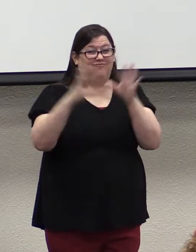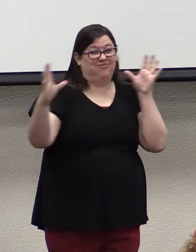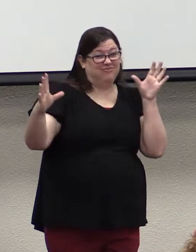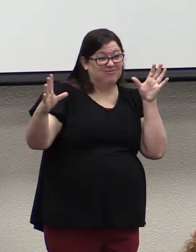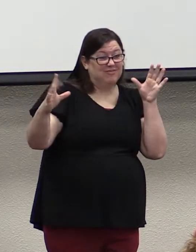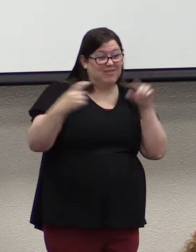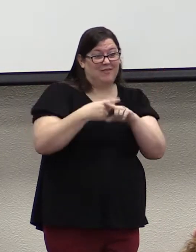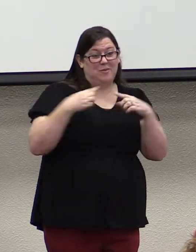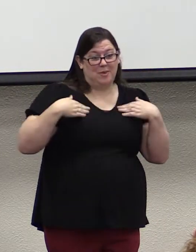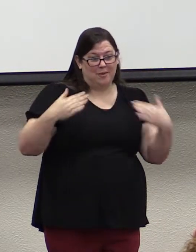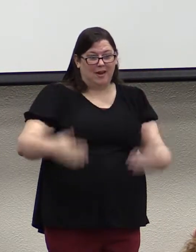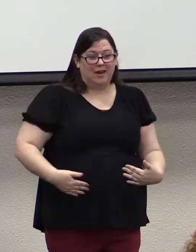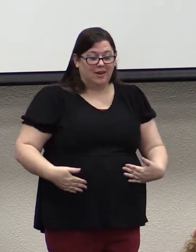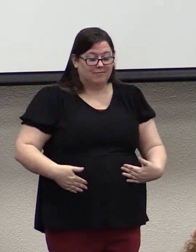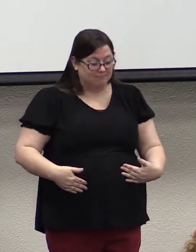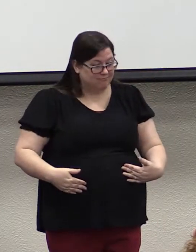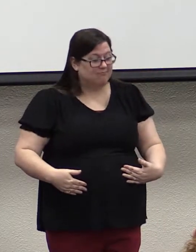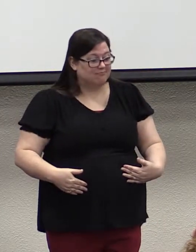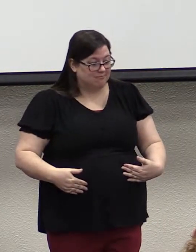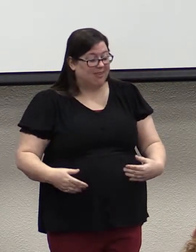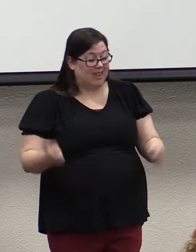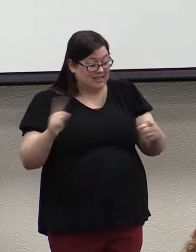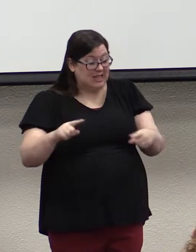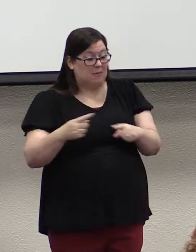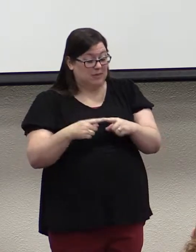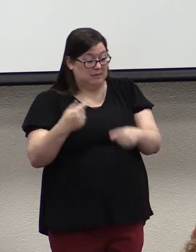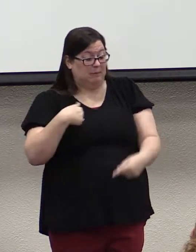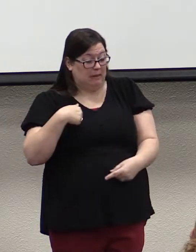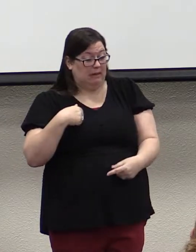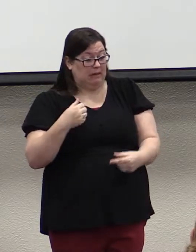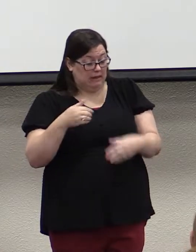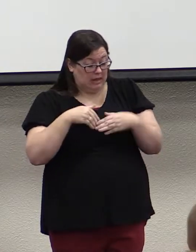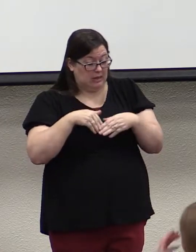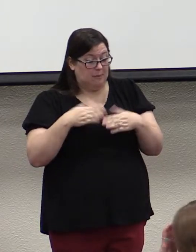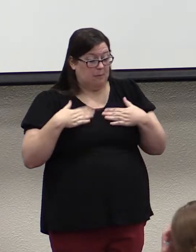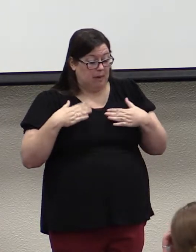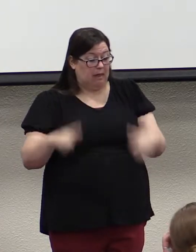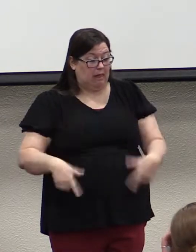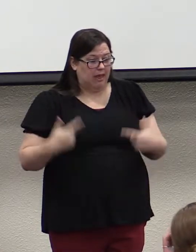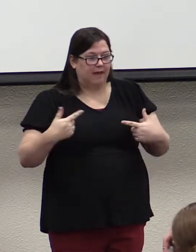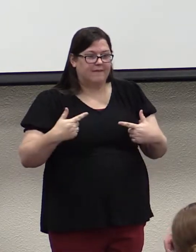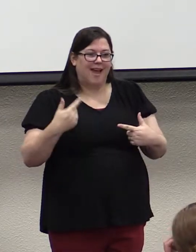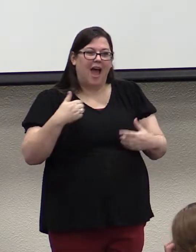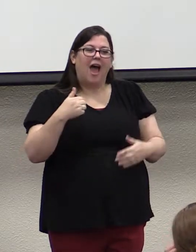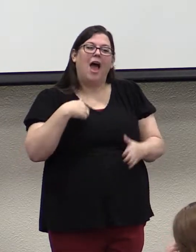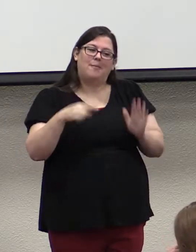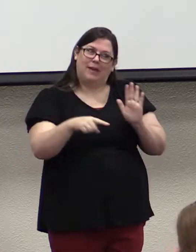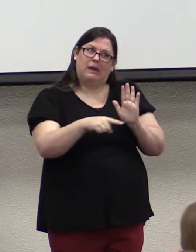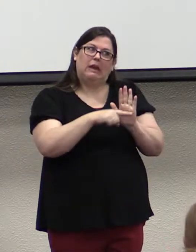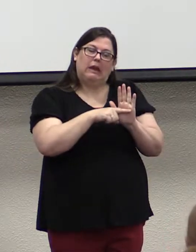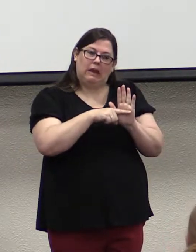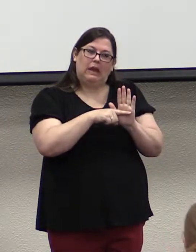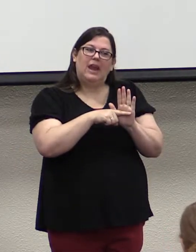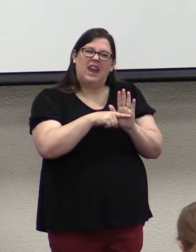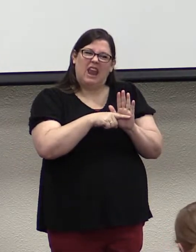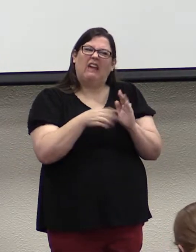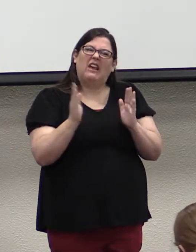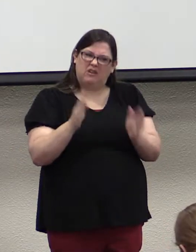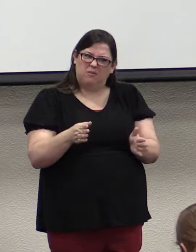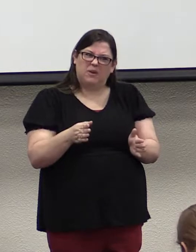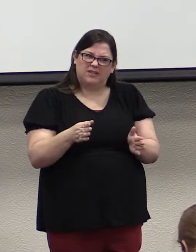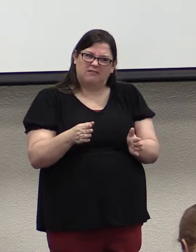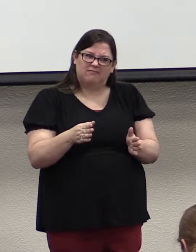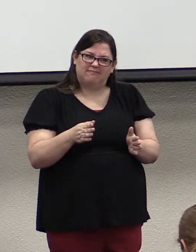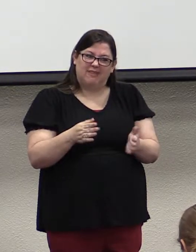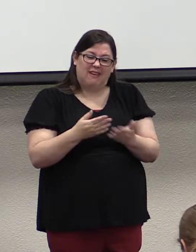I have been many times in my life. You guys know I'm kind of a negative person, so stuff happens and I'm like,